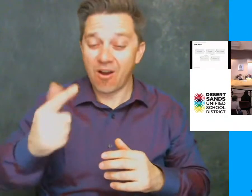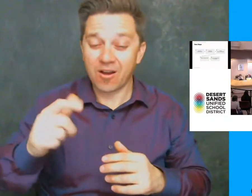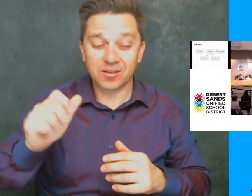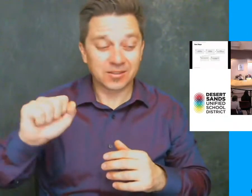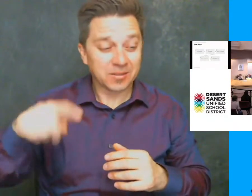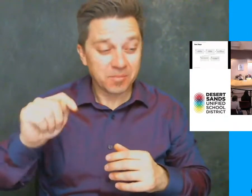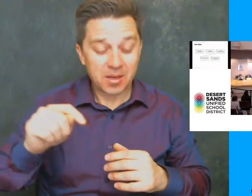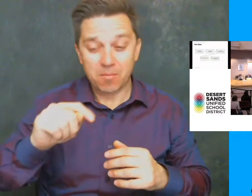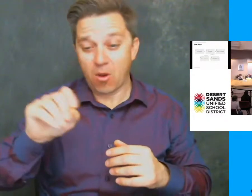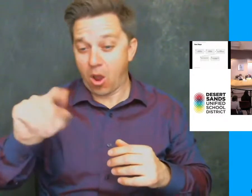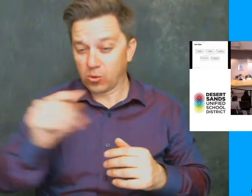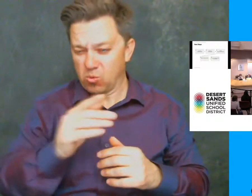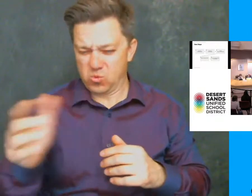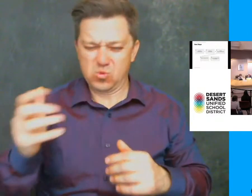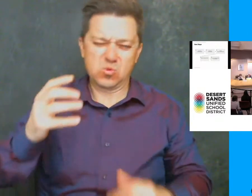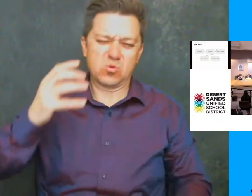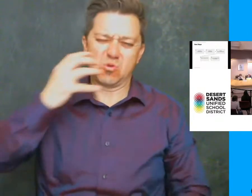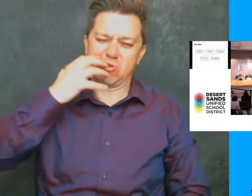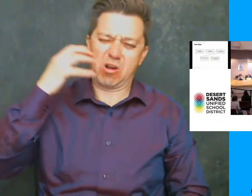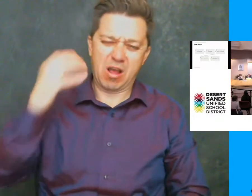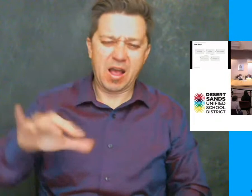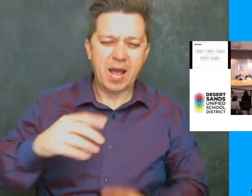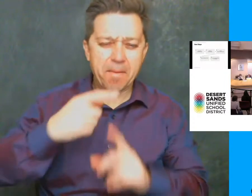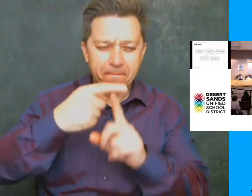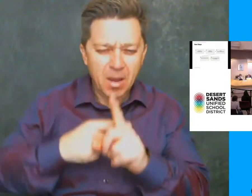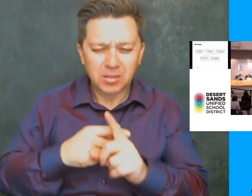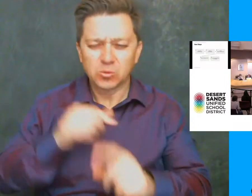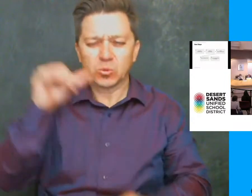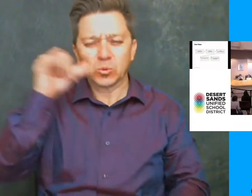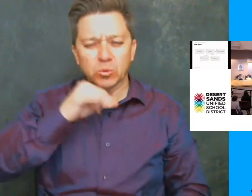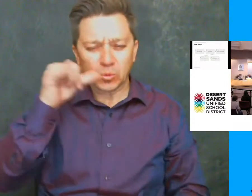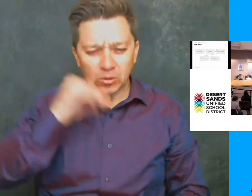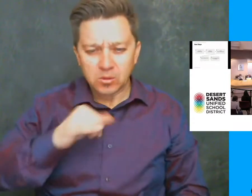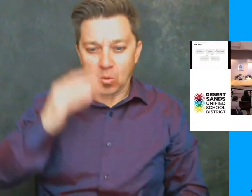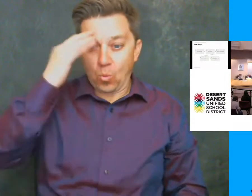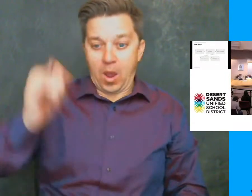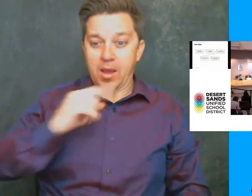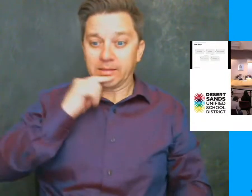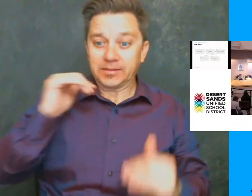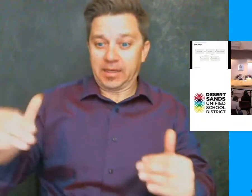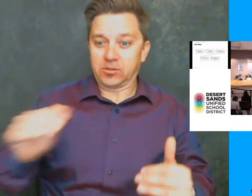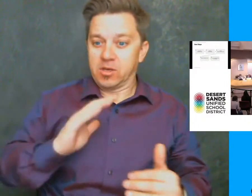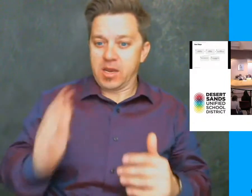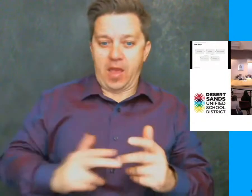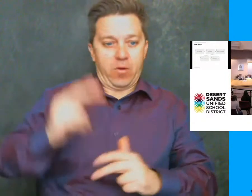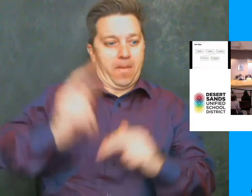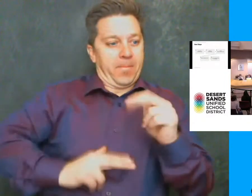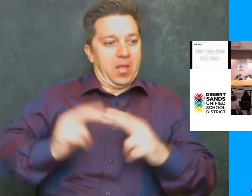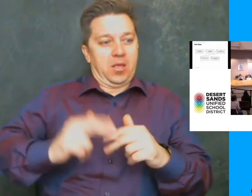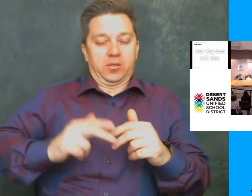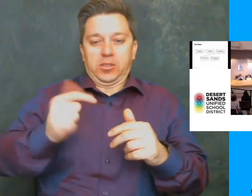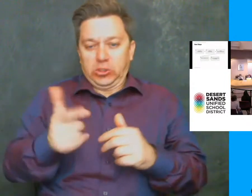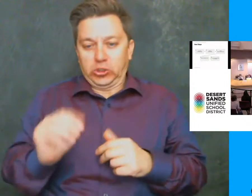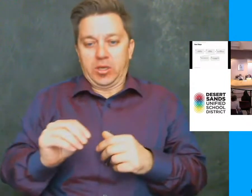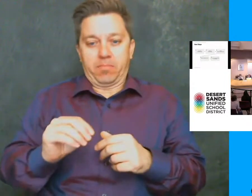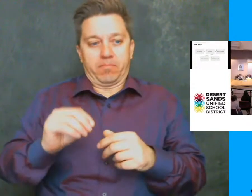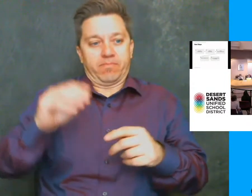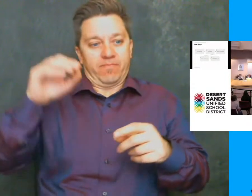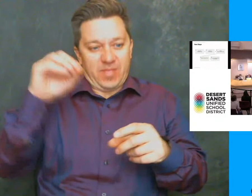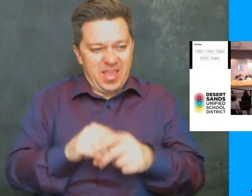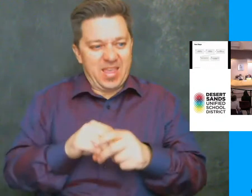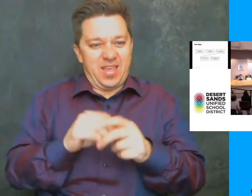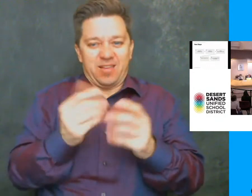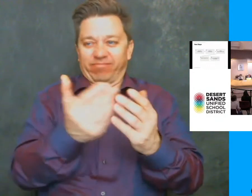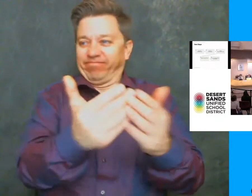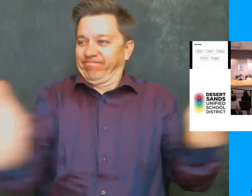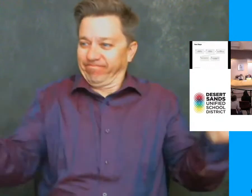into October. And why in the desert we never built enclosed gymnasiums is, you know,